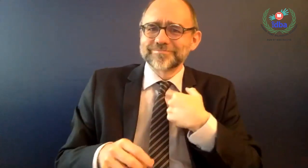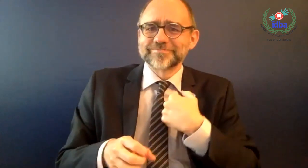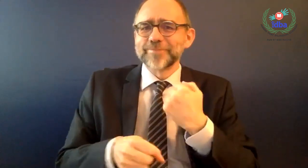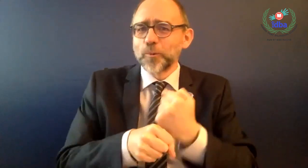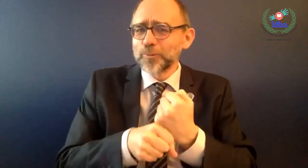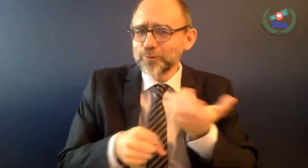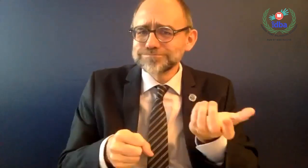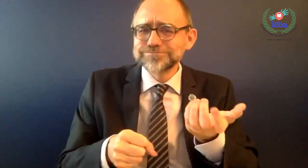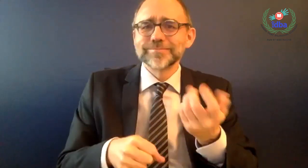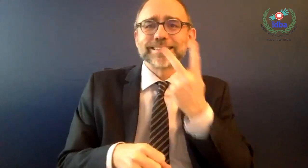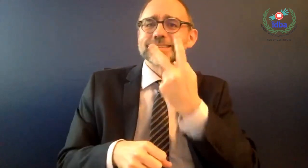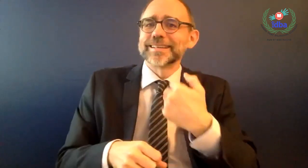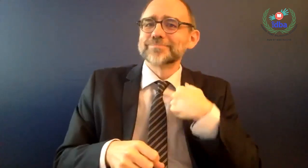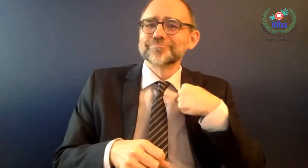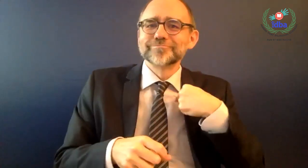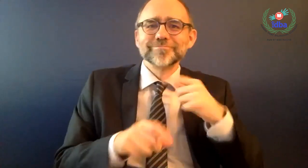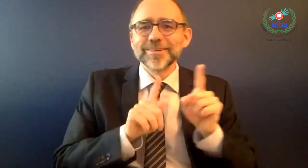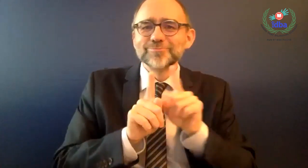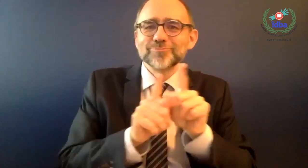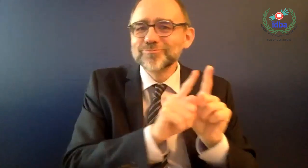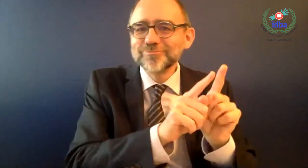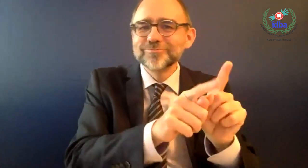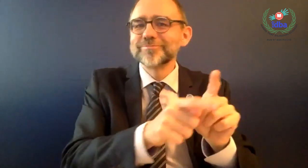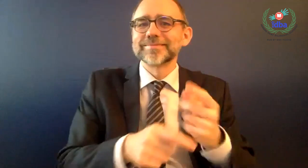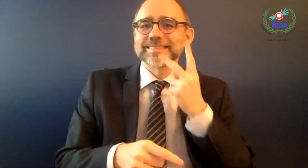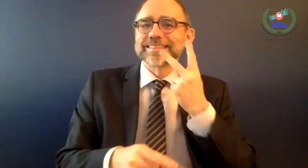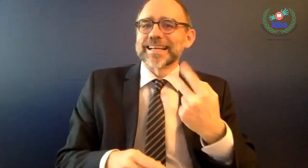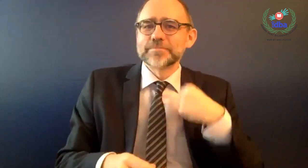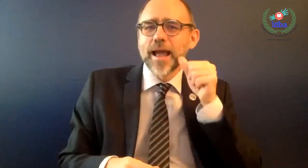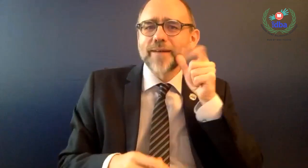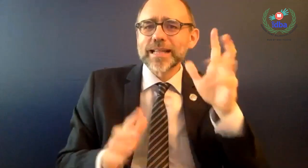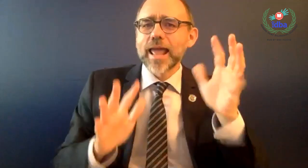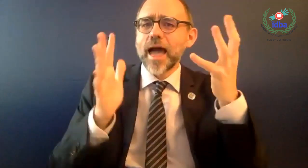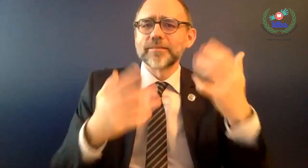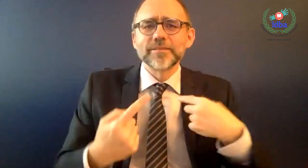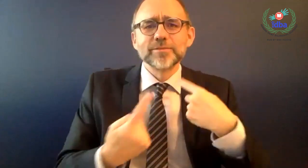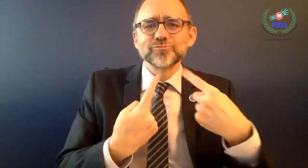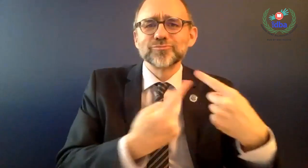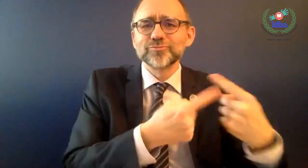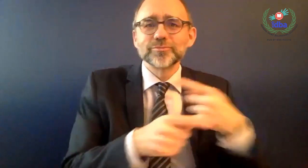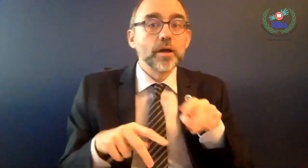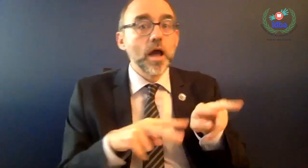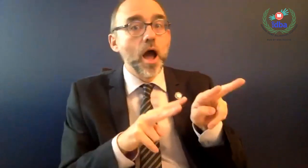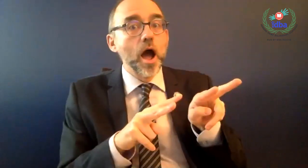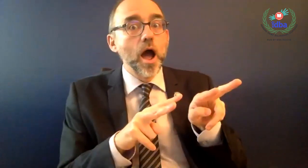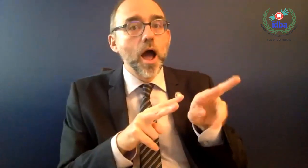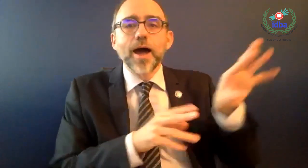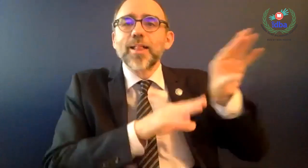role model. The deaf adults, the successful deaf adults can guide those deaf young children. How is their